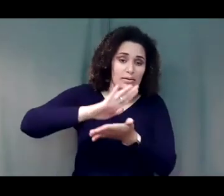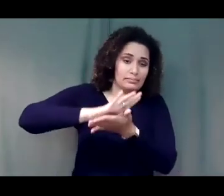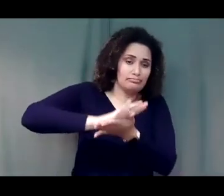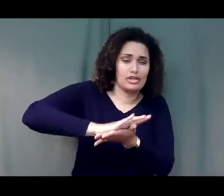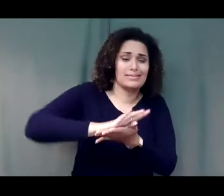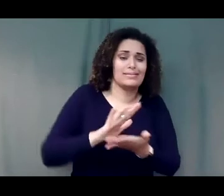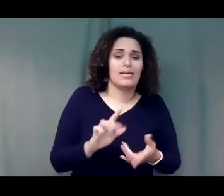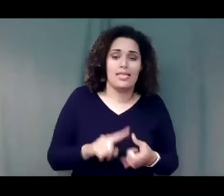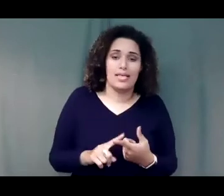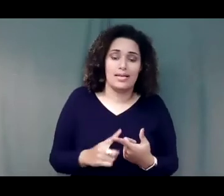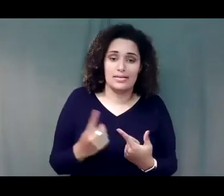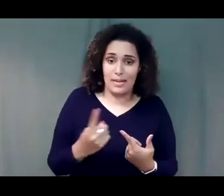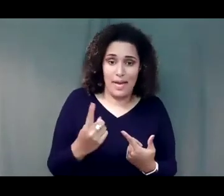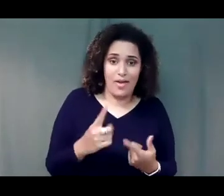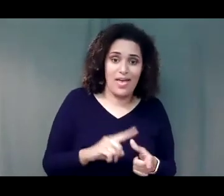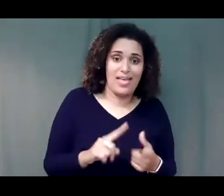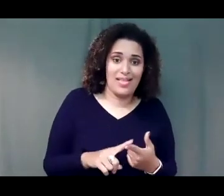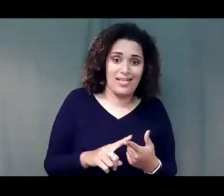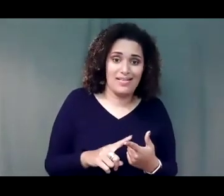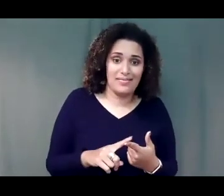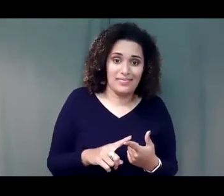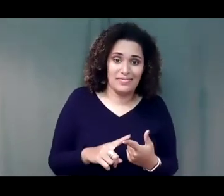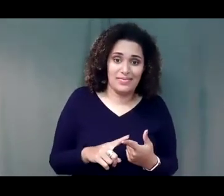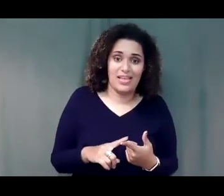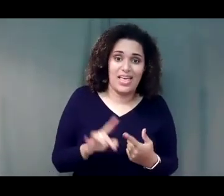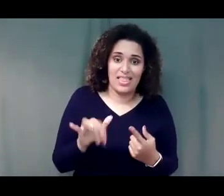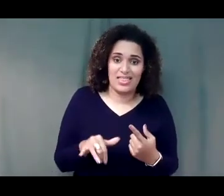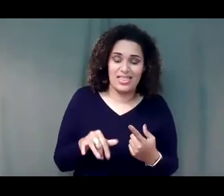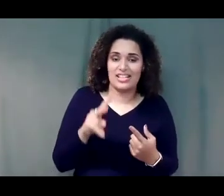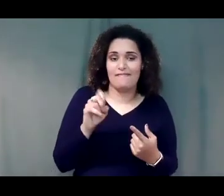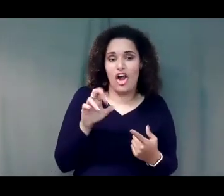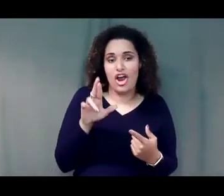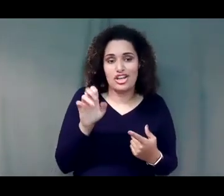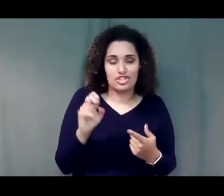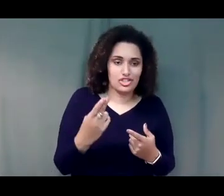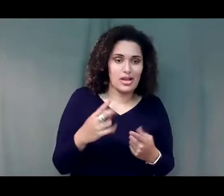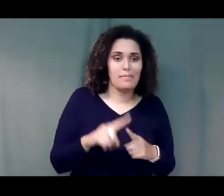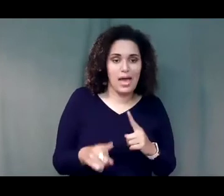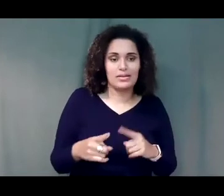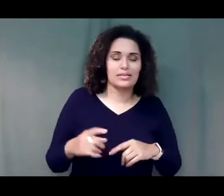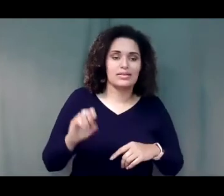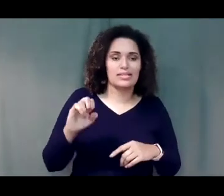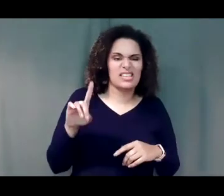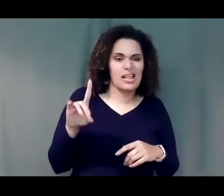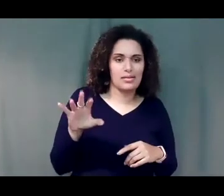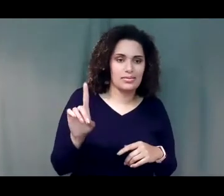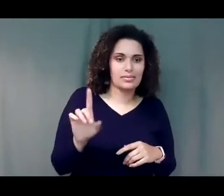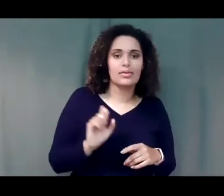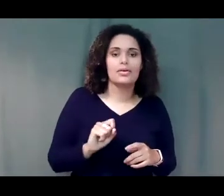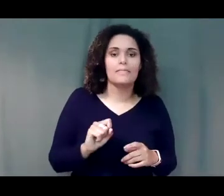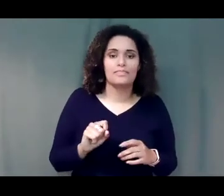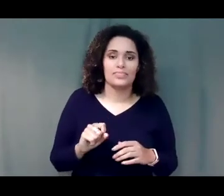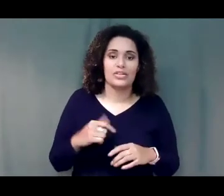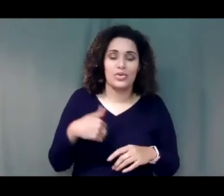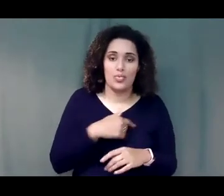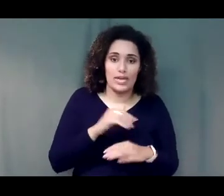and and then they're just kind of, it's not varnished, but they're sealed to make them a little smoother. Yeah. And so then we